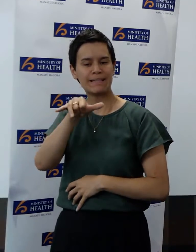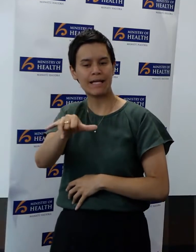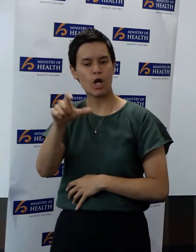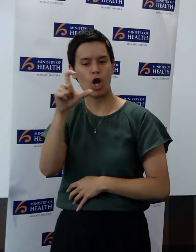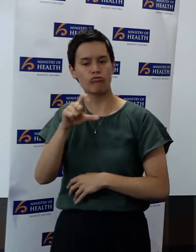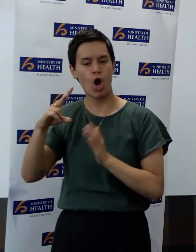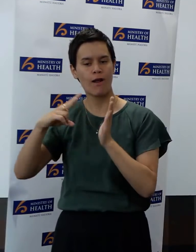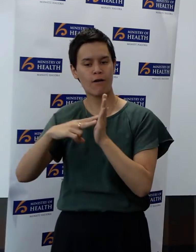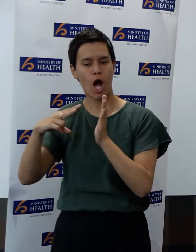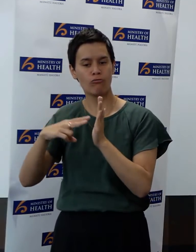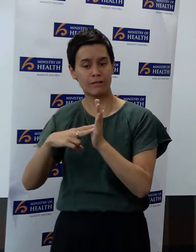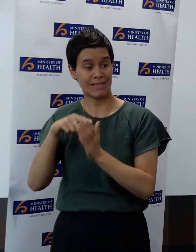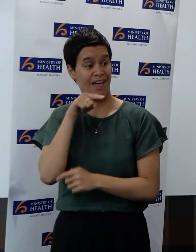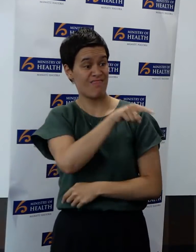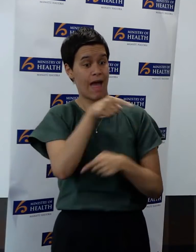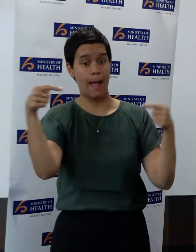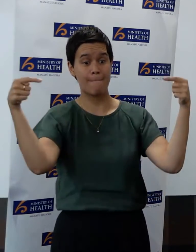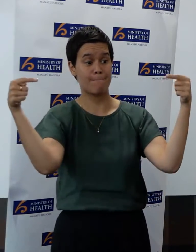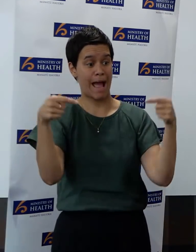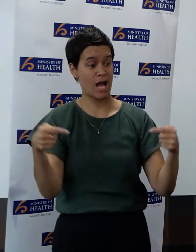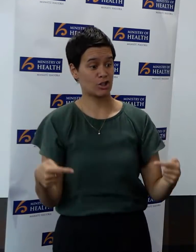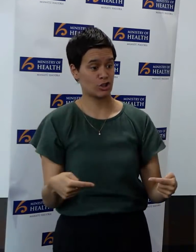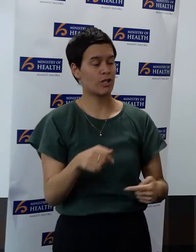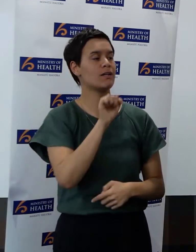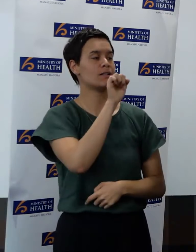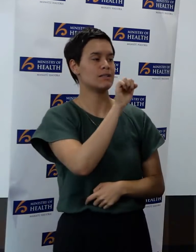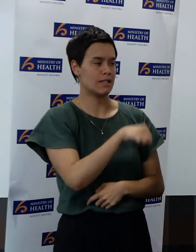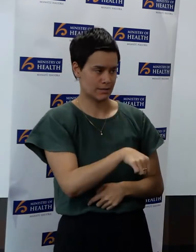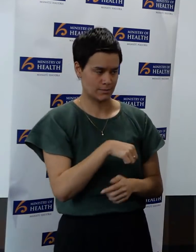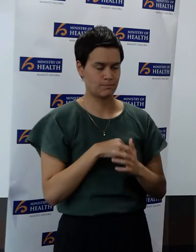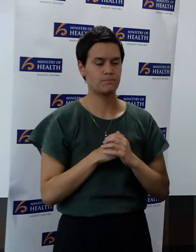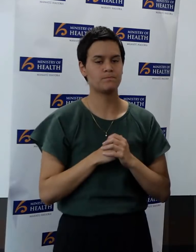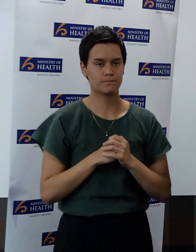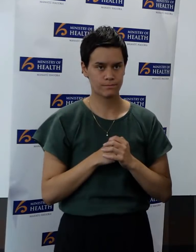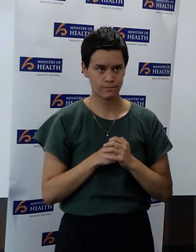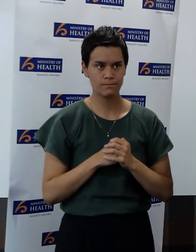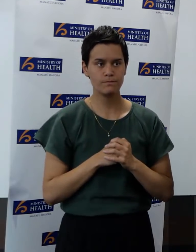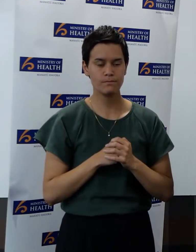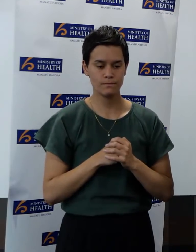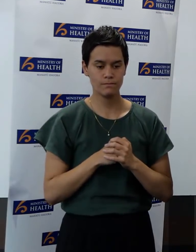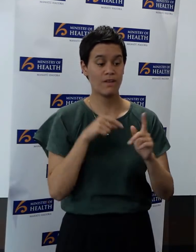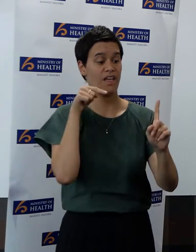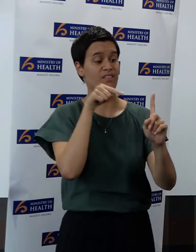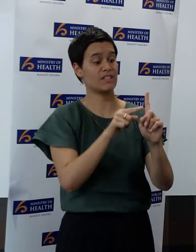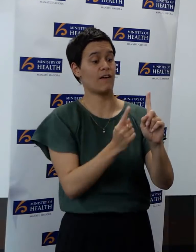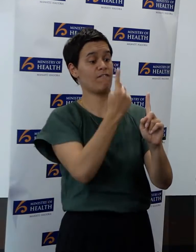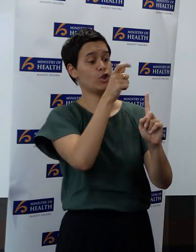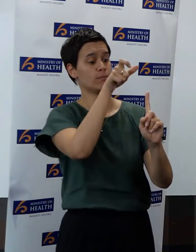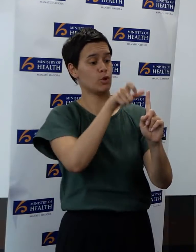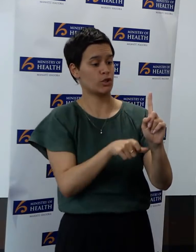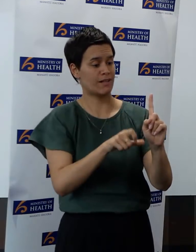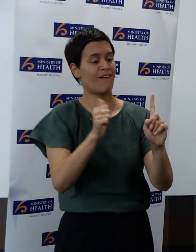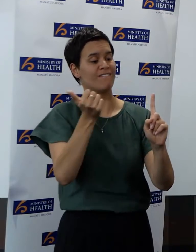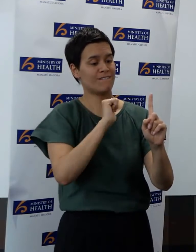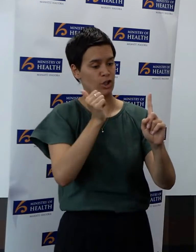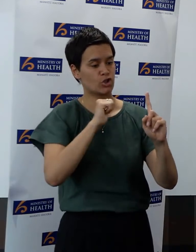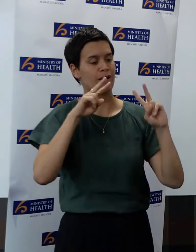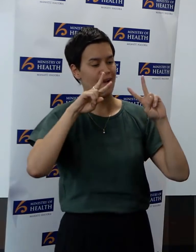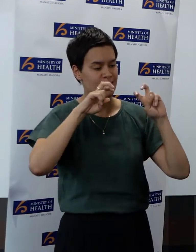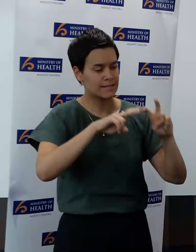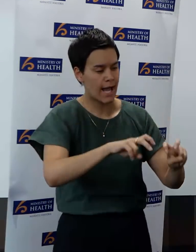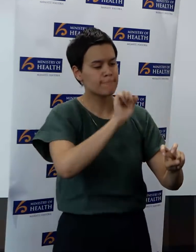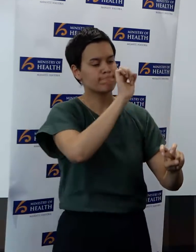our website for a suspected case. And this is the first person that has been investigated who meets those